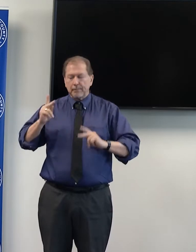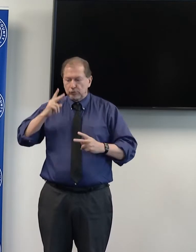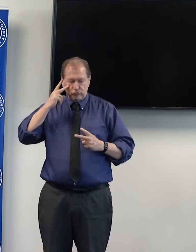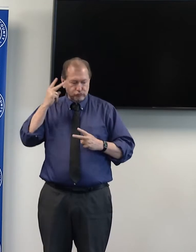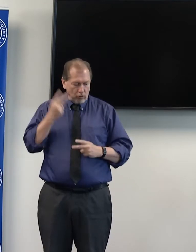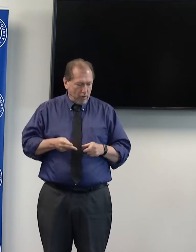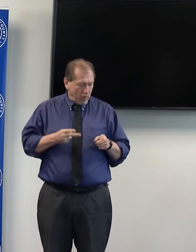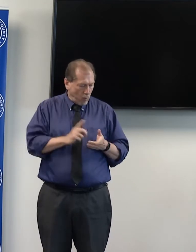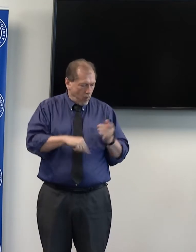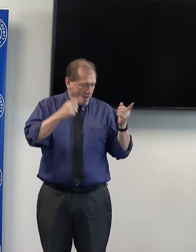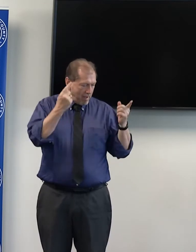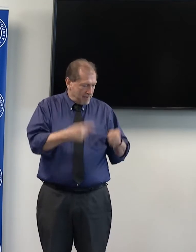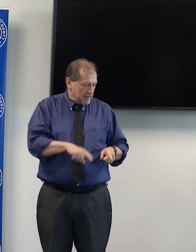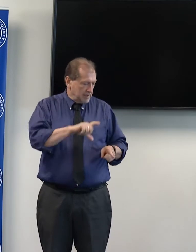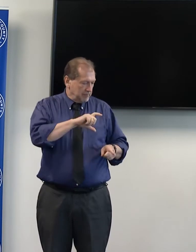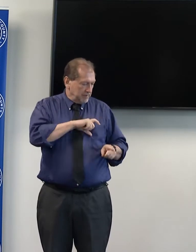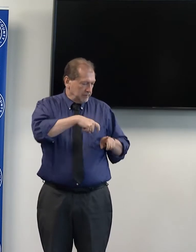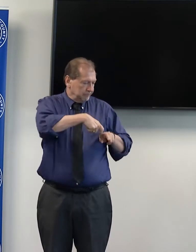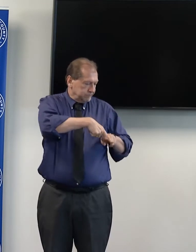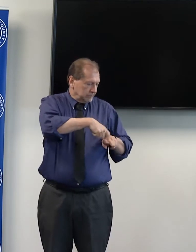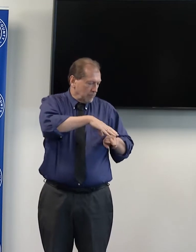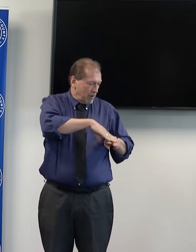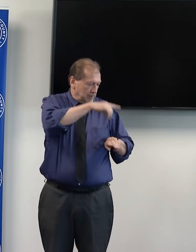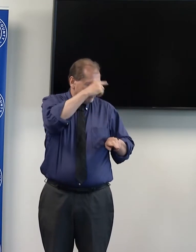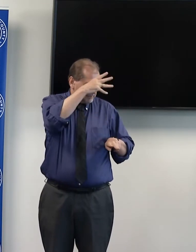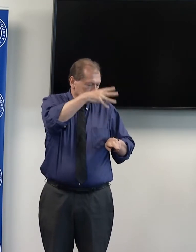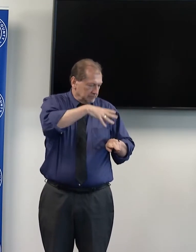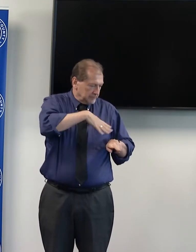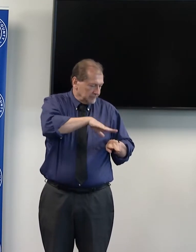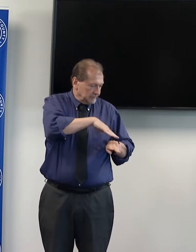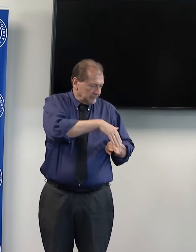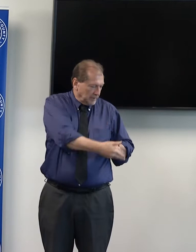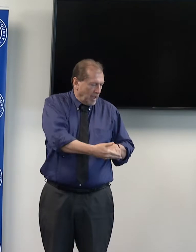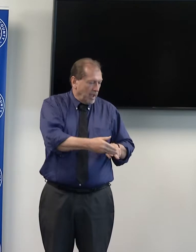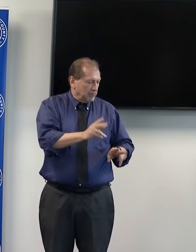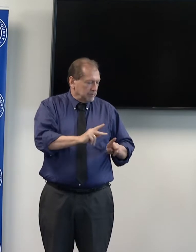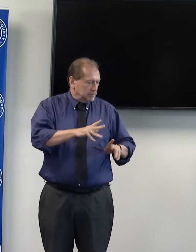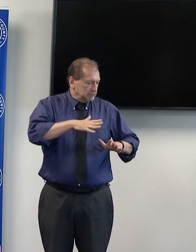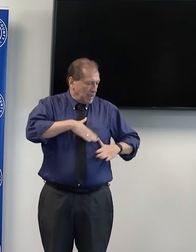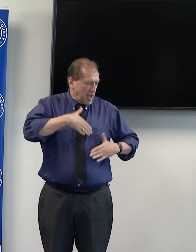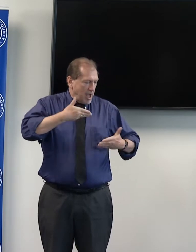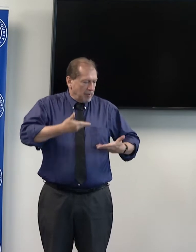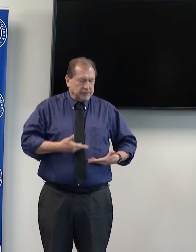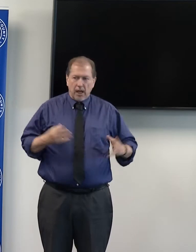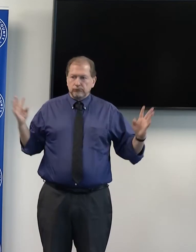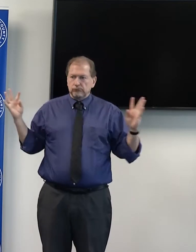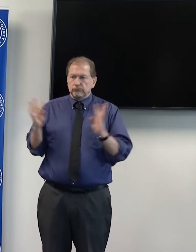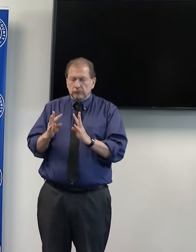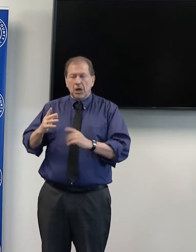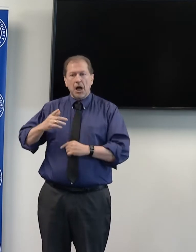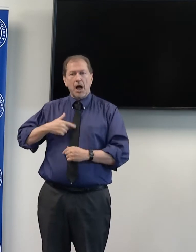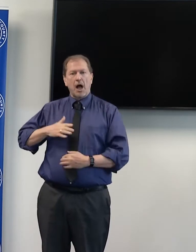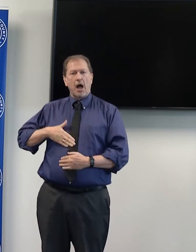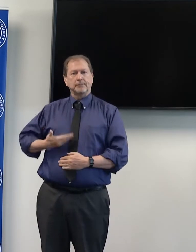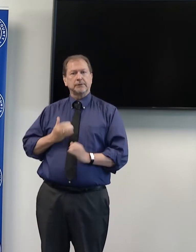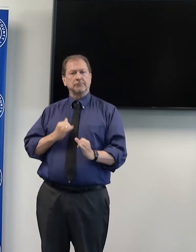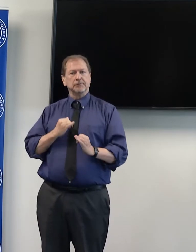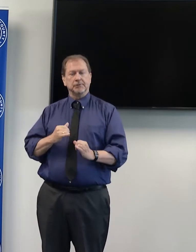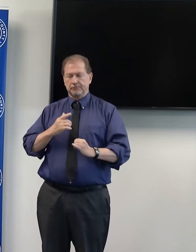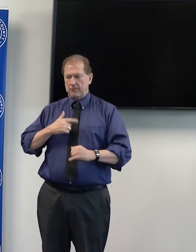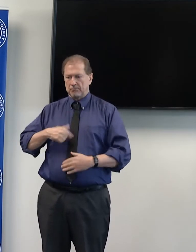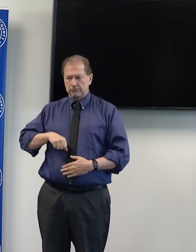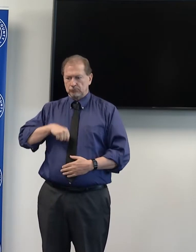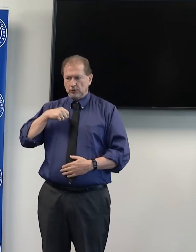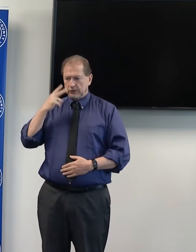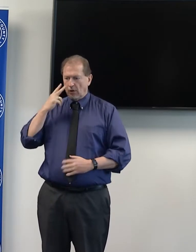the surrounding communities and peacefully protest the horrendous murder of George Floyd. And unfortunately, as has been indicated,